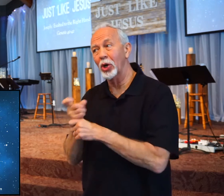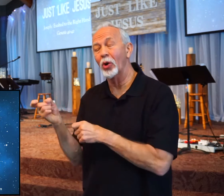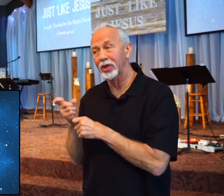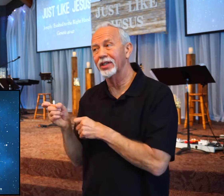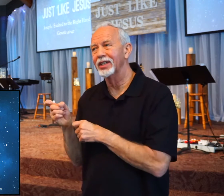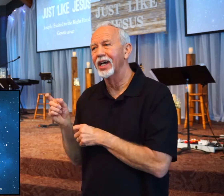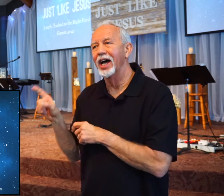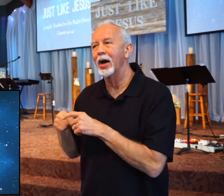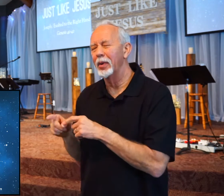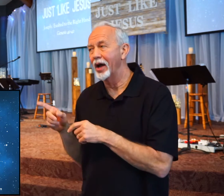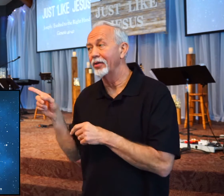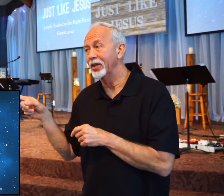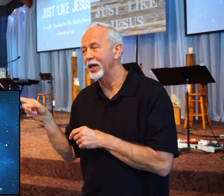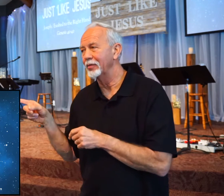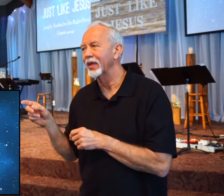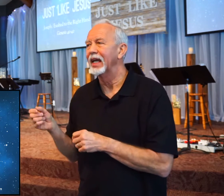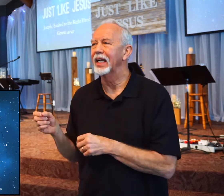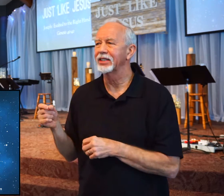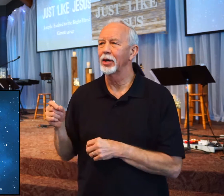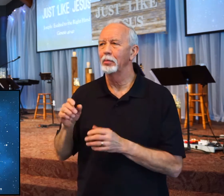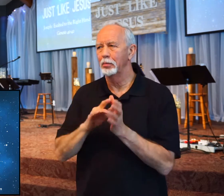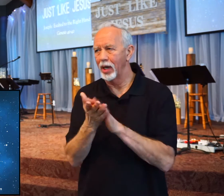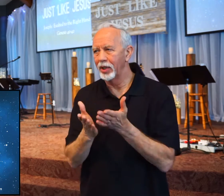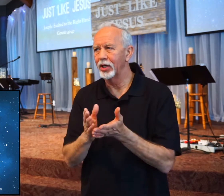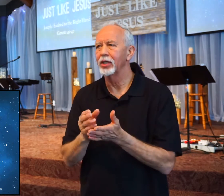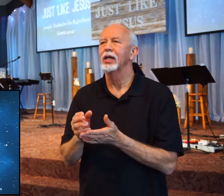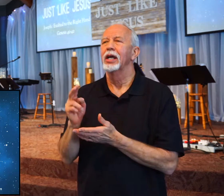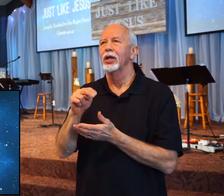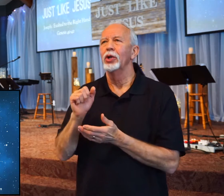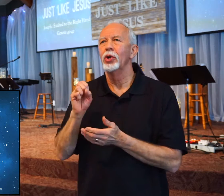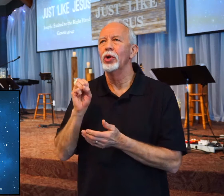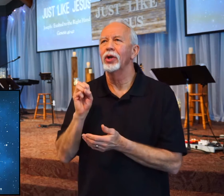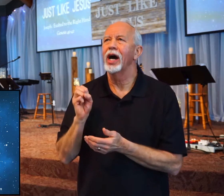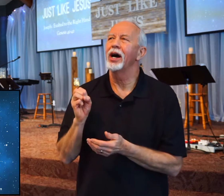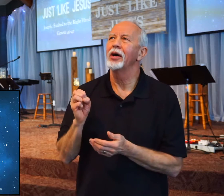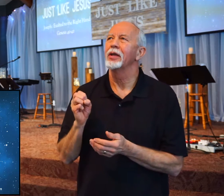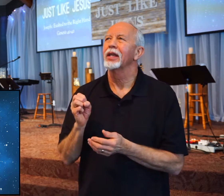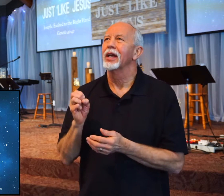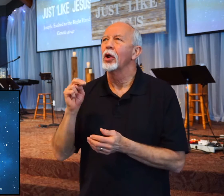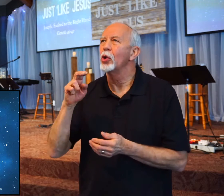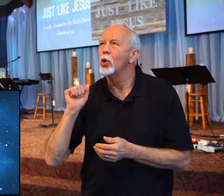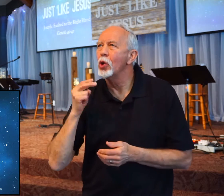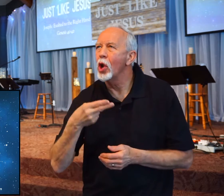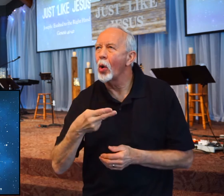and Noah, it's a very biblical marriage because Noah found grace. Isn't that awesome?